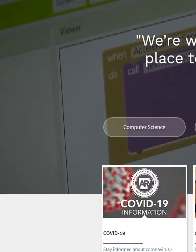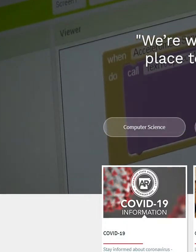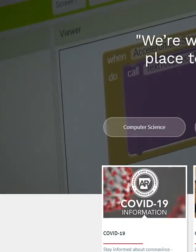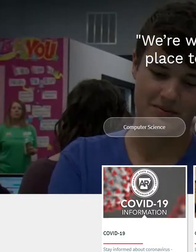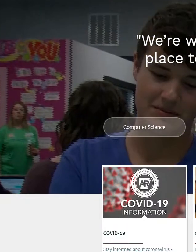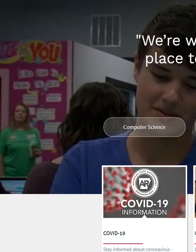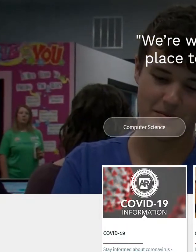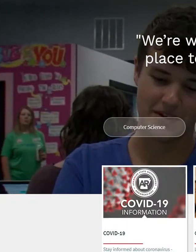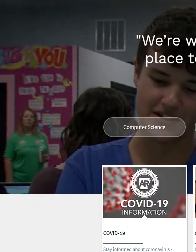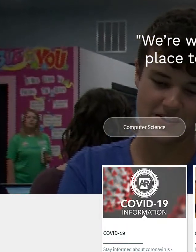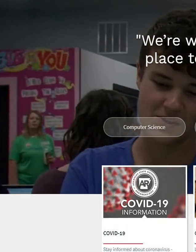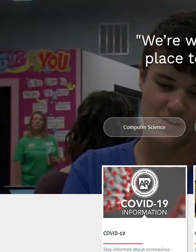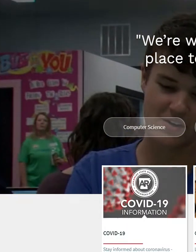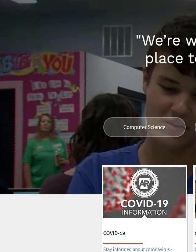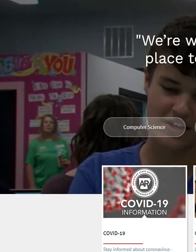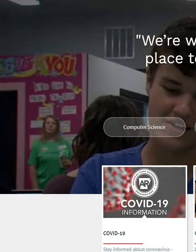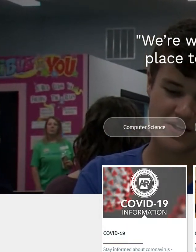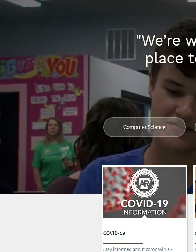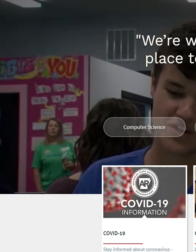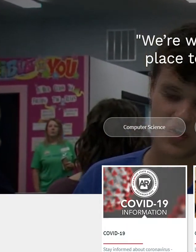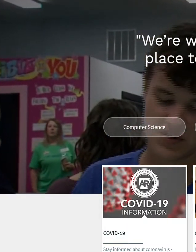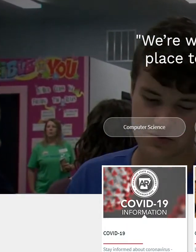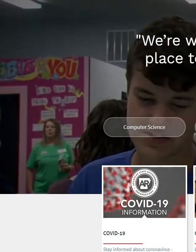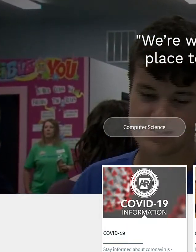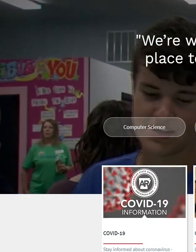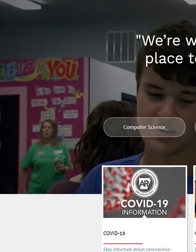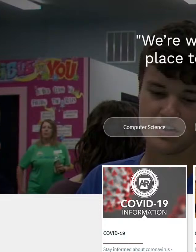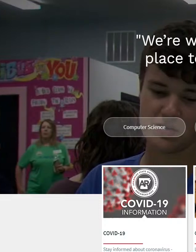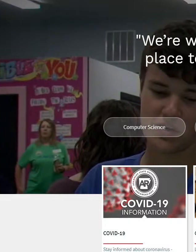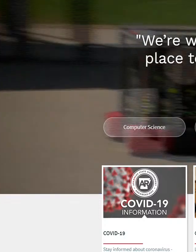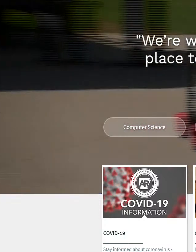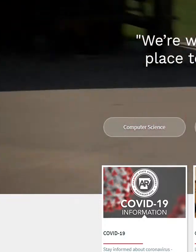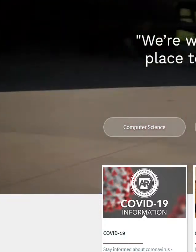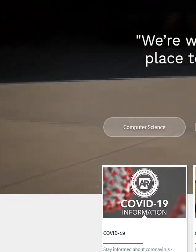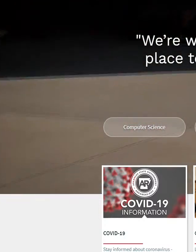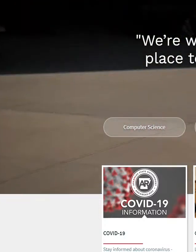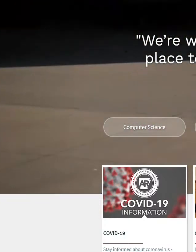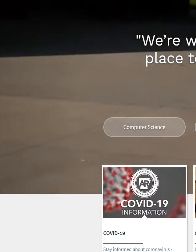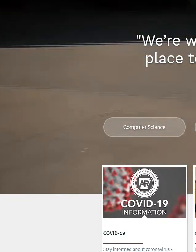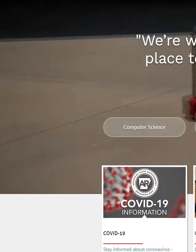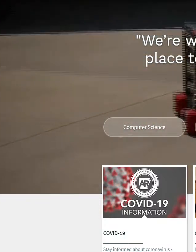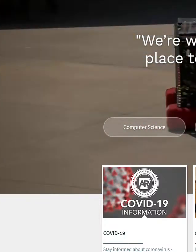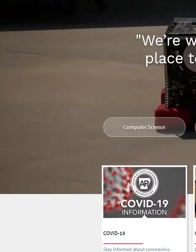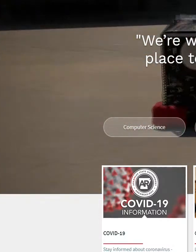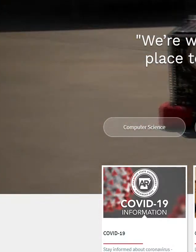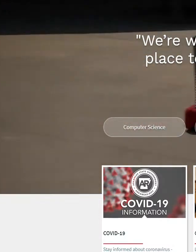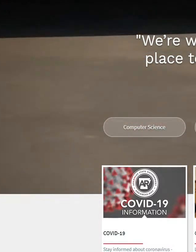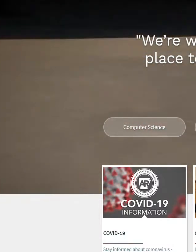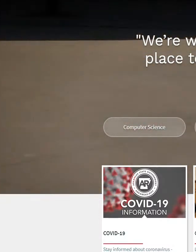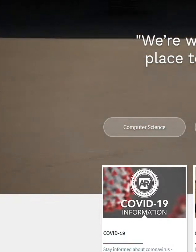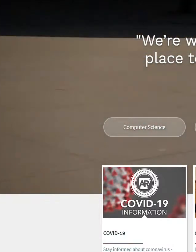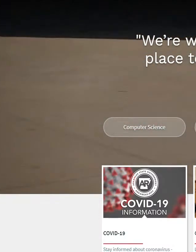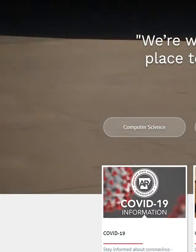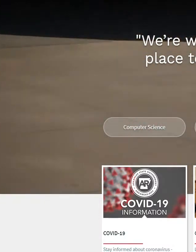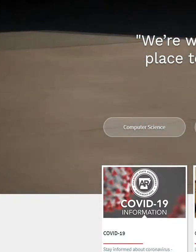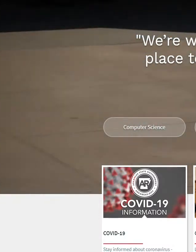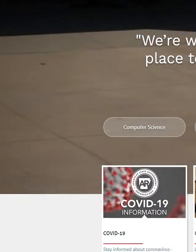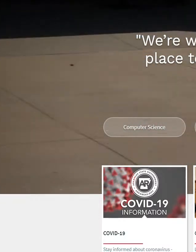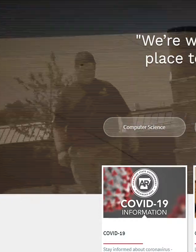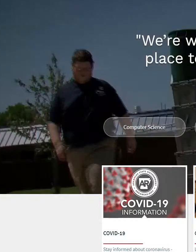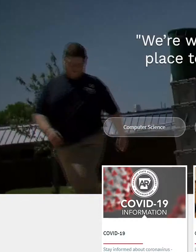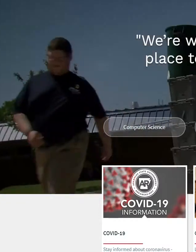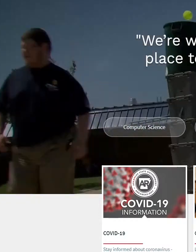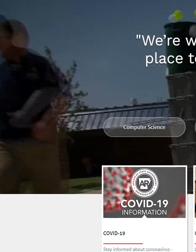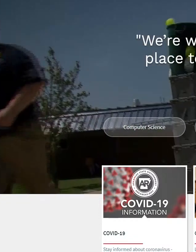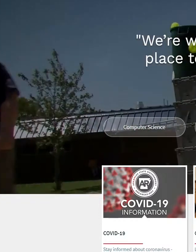Okay, hold on. I got one more. Can you do a mic check for me? Mic check 1, 2, 3. 1, 2, 3. Mic check 1, 2, 3. Mic check 1, 2, 3. 1, 2,